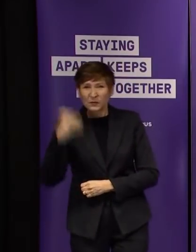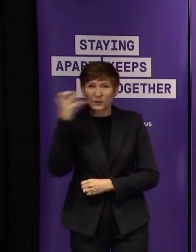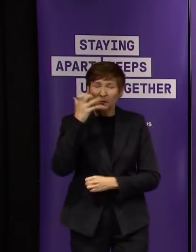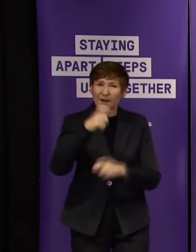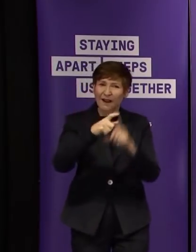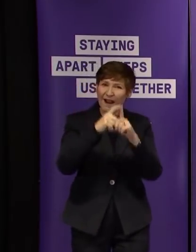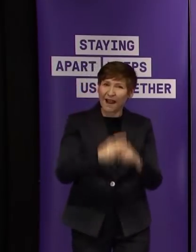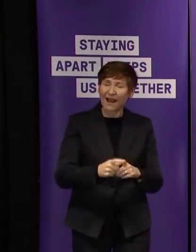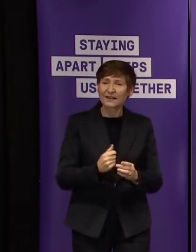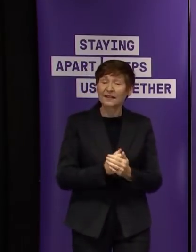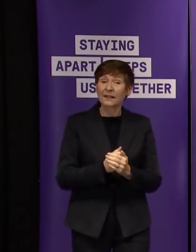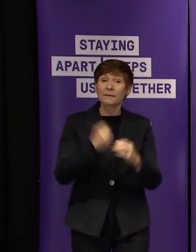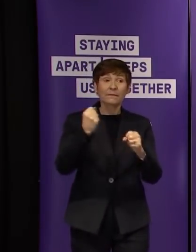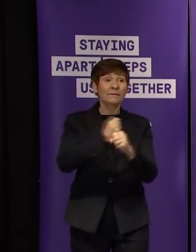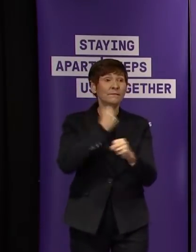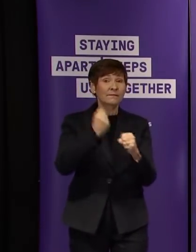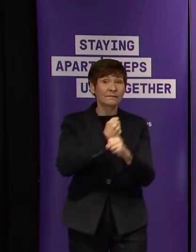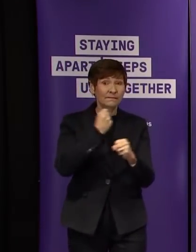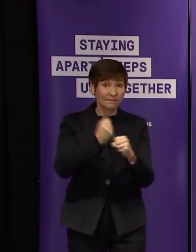Manufacturing,